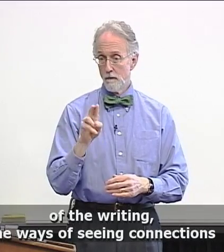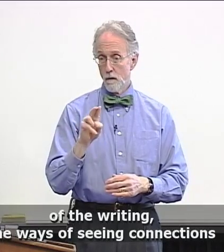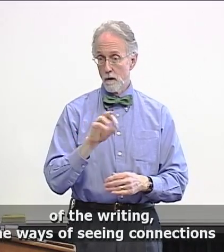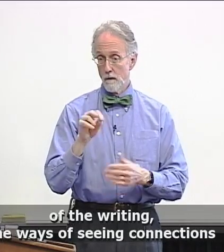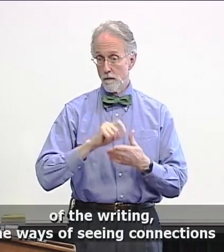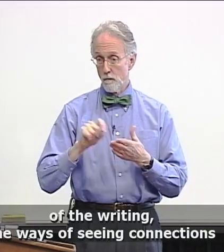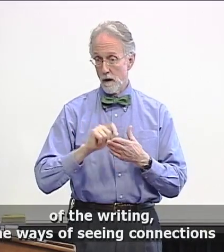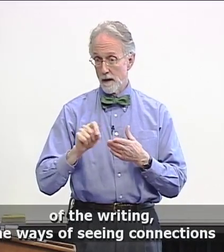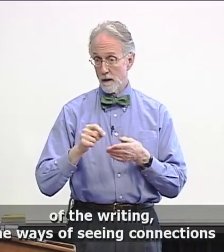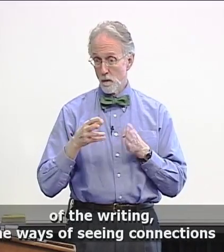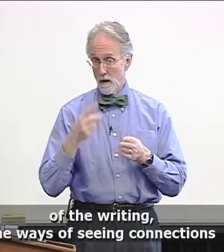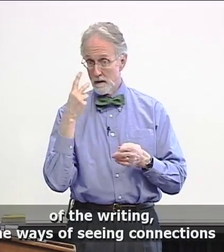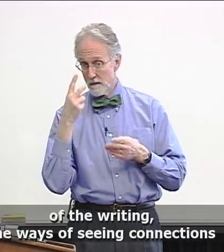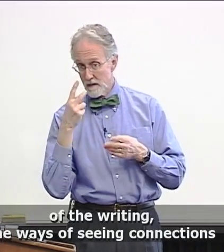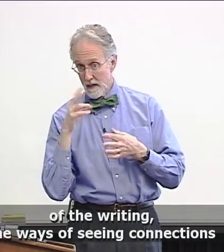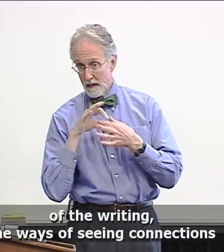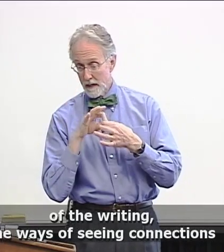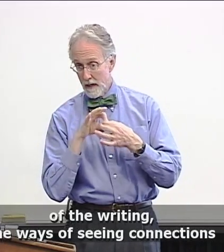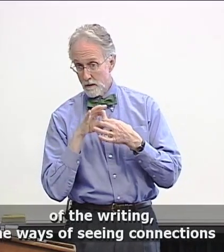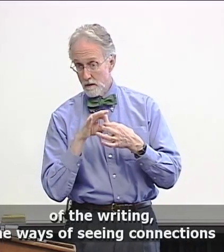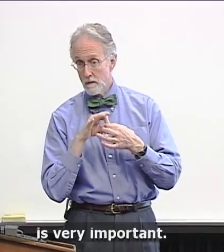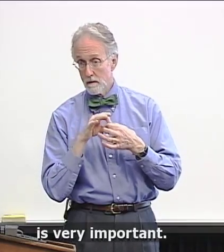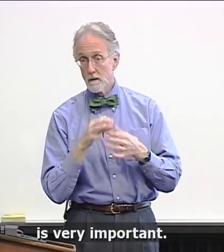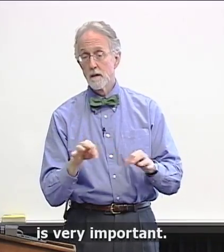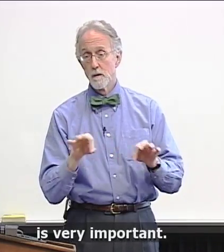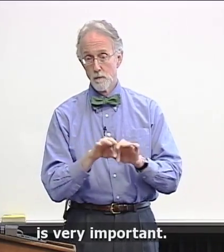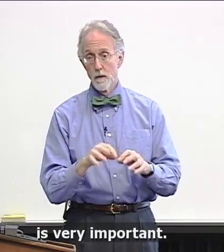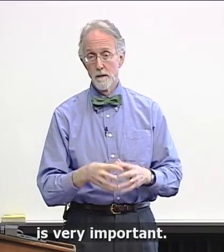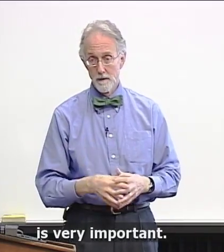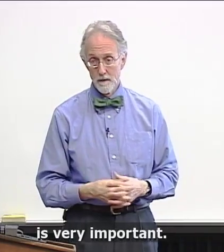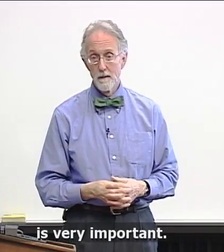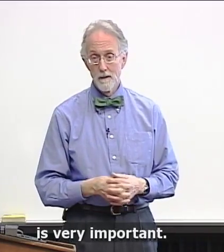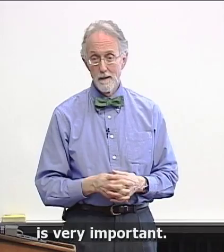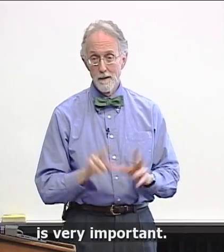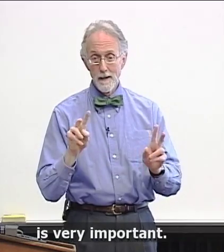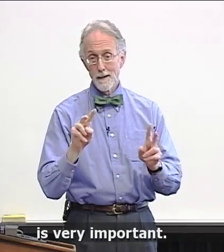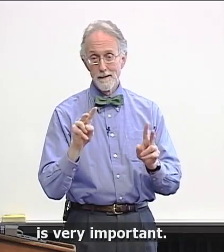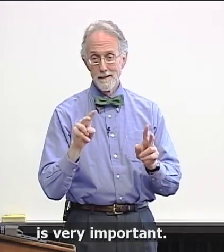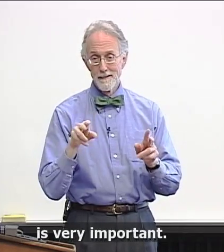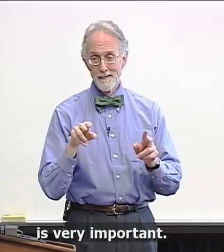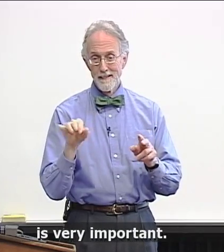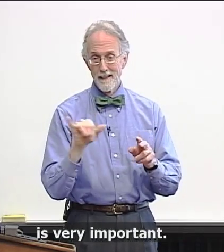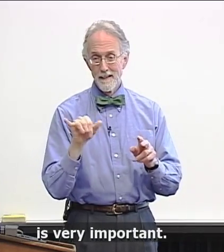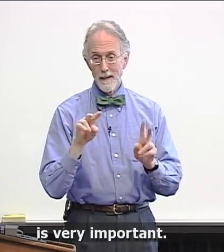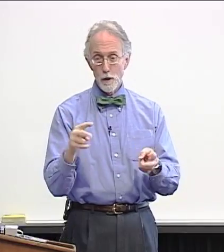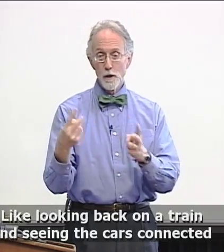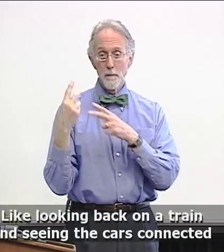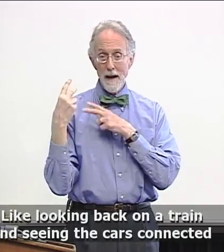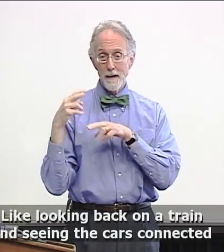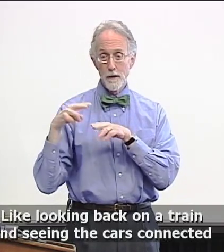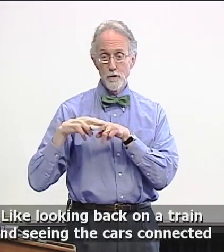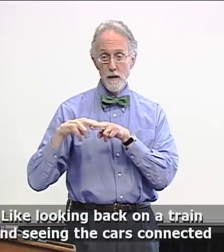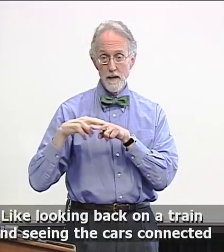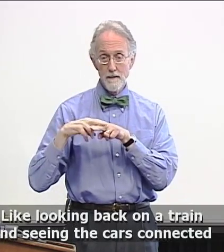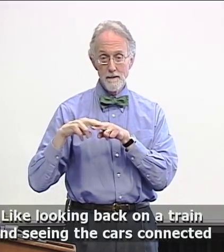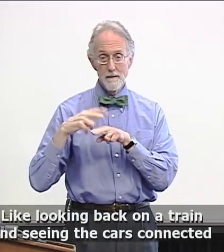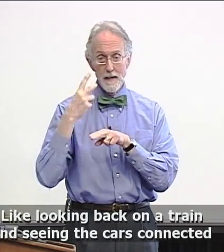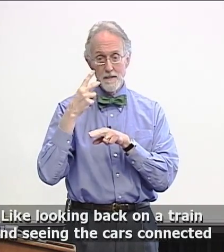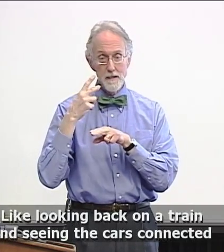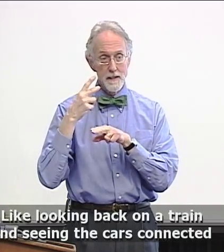seeing connections is very important here. Like looking back on a train and seeing